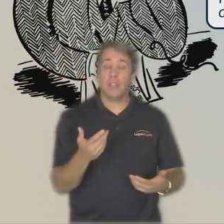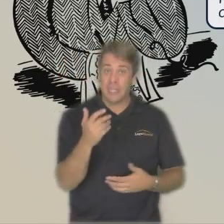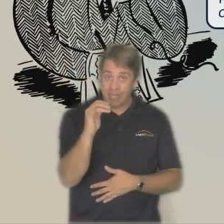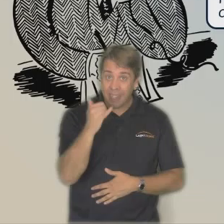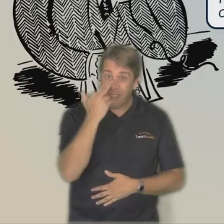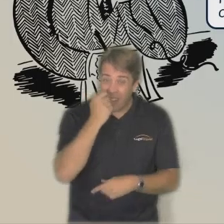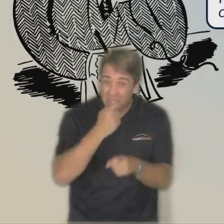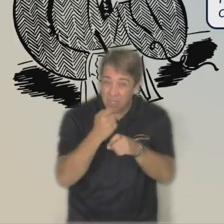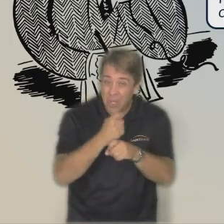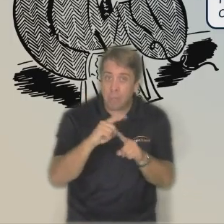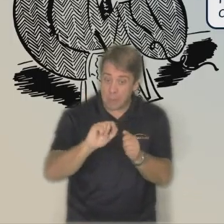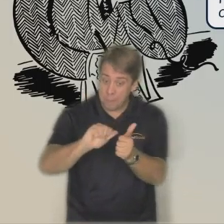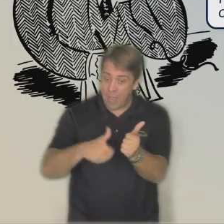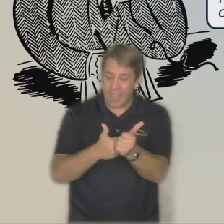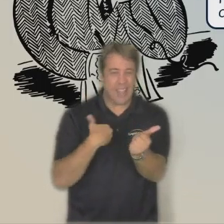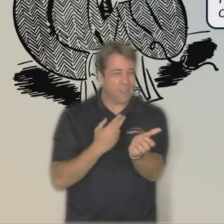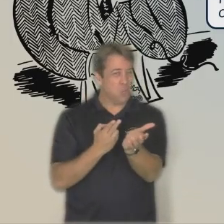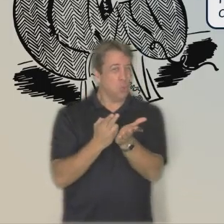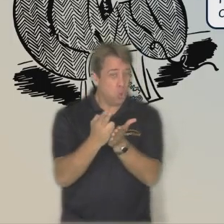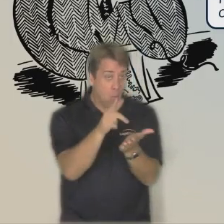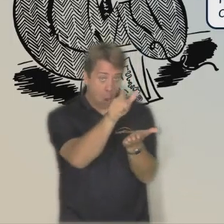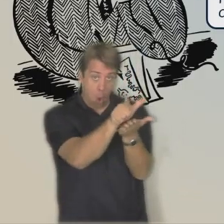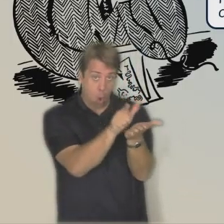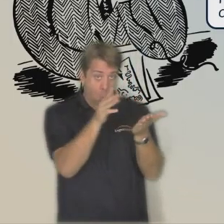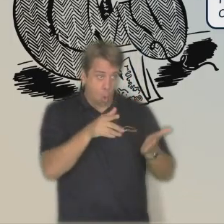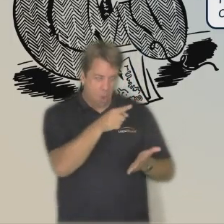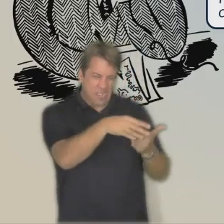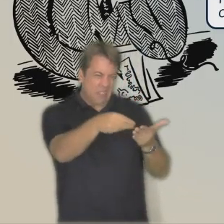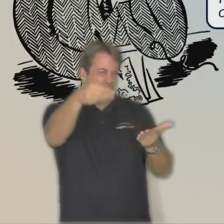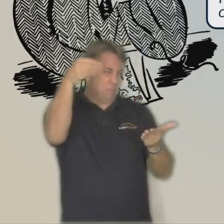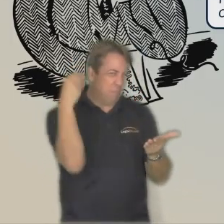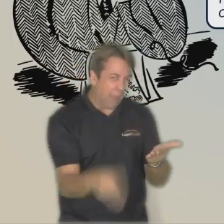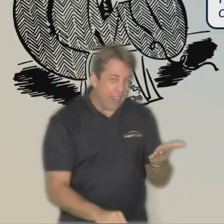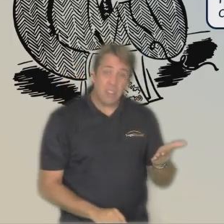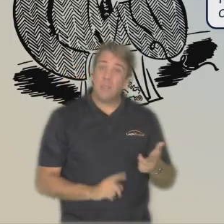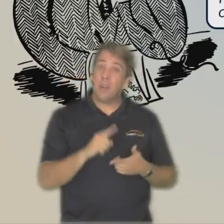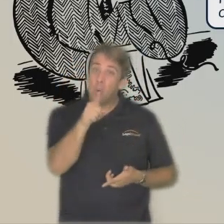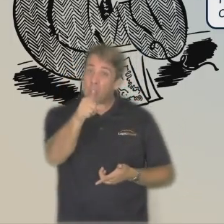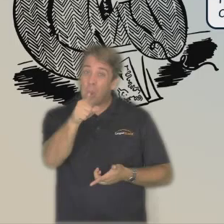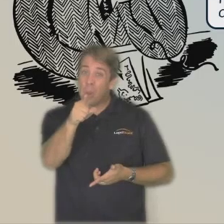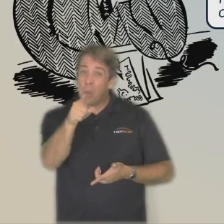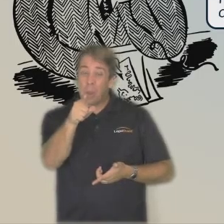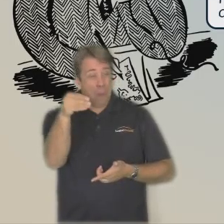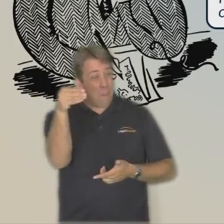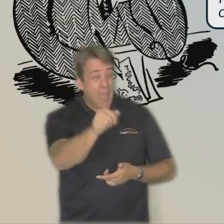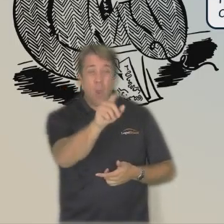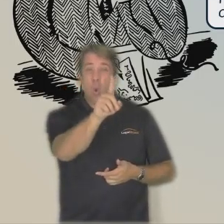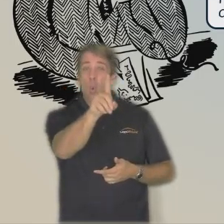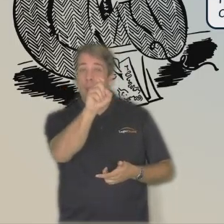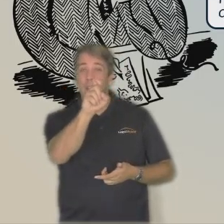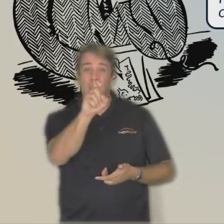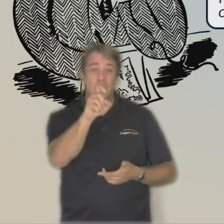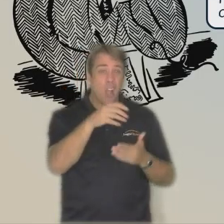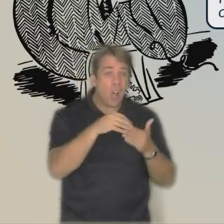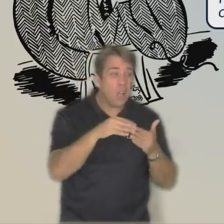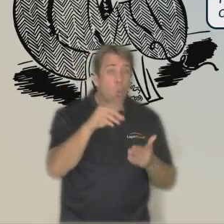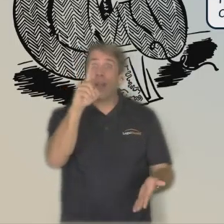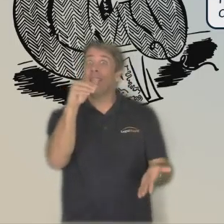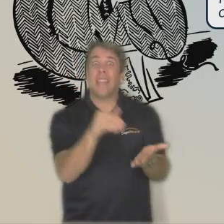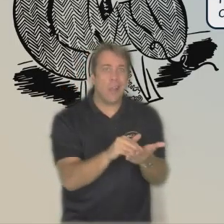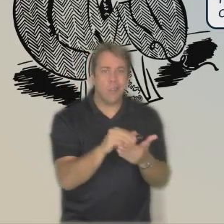funny, but there's a lot of truth to it. Legal access is expensive. Instead of the hundreds or thousands of dollars